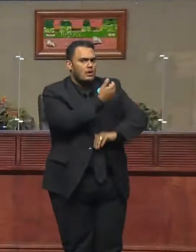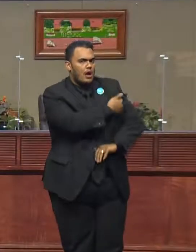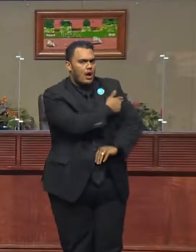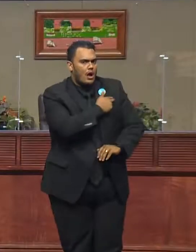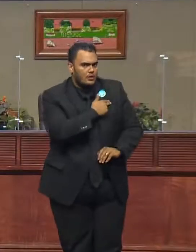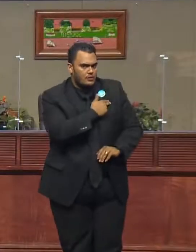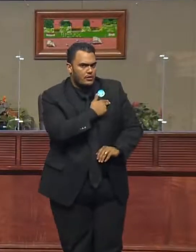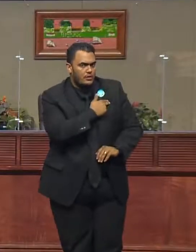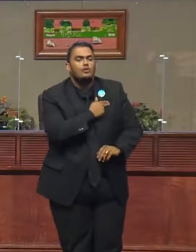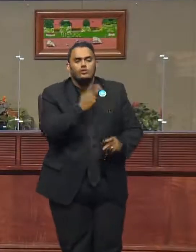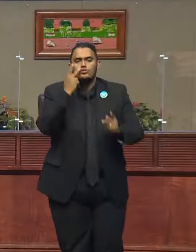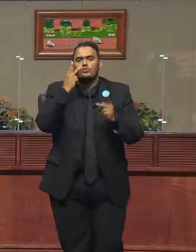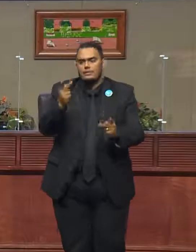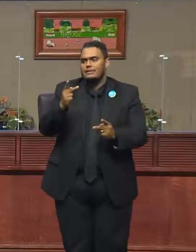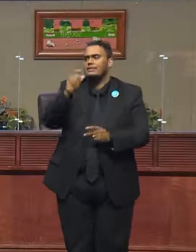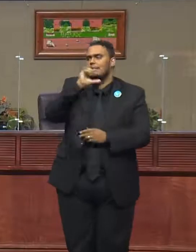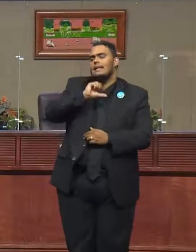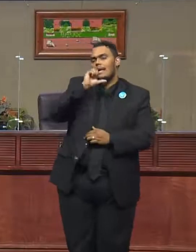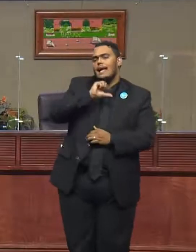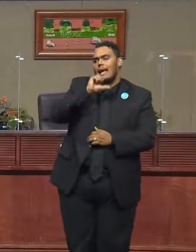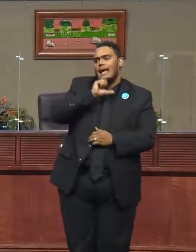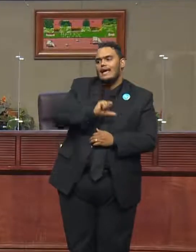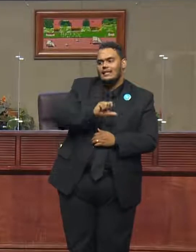is the 25 to